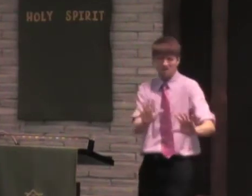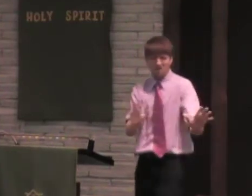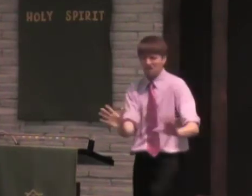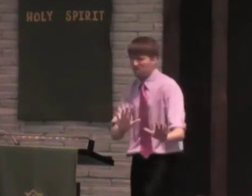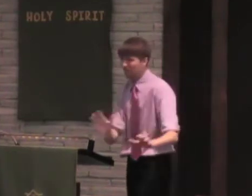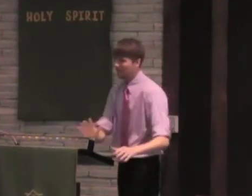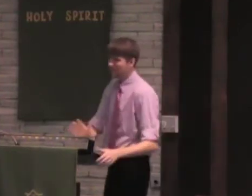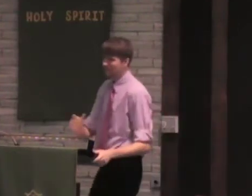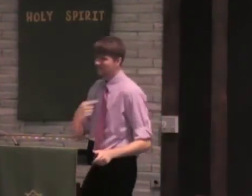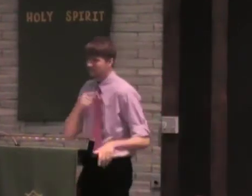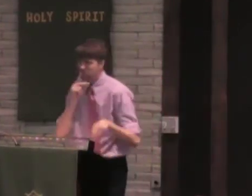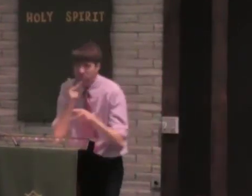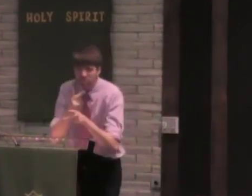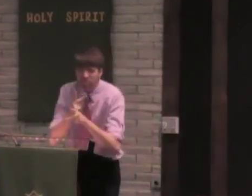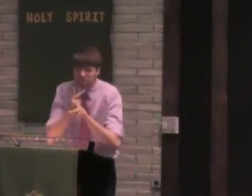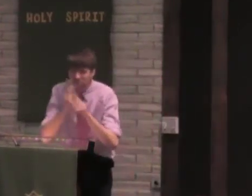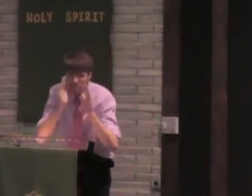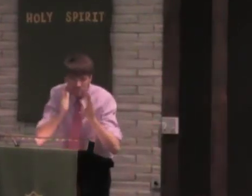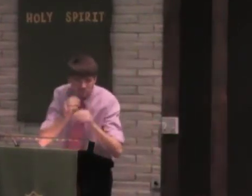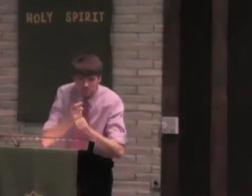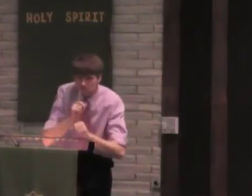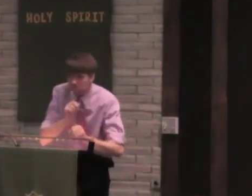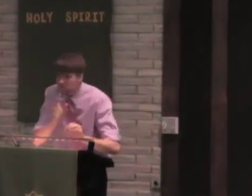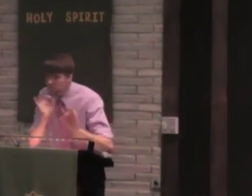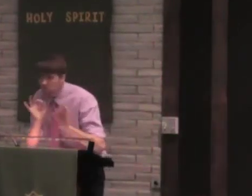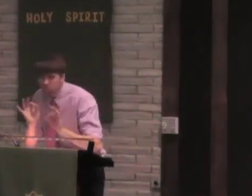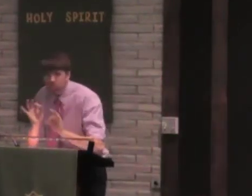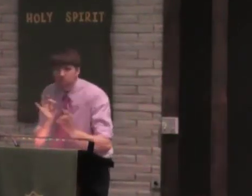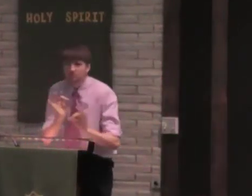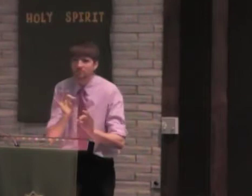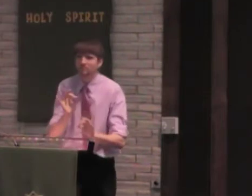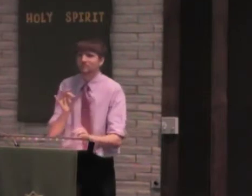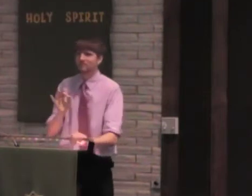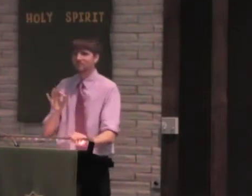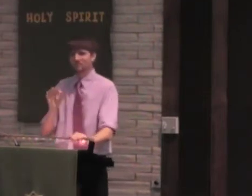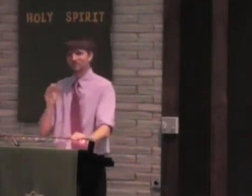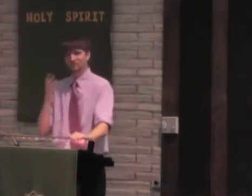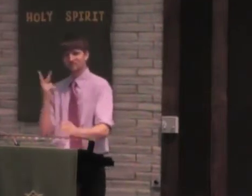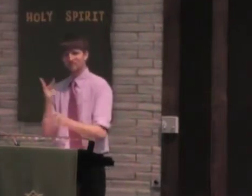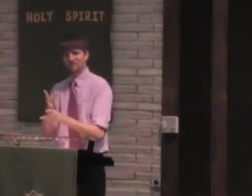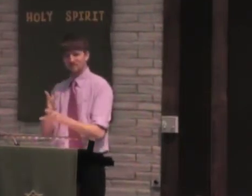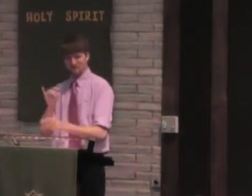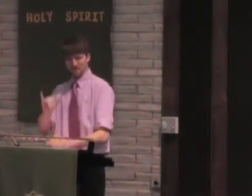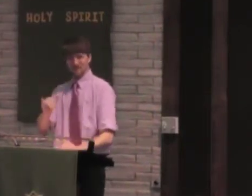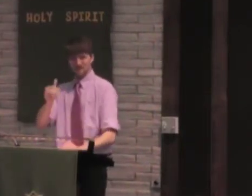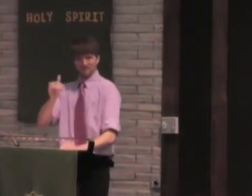get blind. And no. You know he was overprotective. He kept a watchful eye on him.